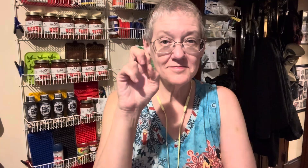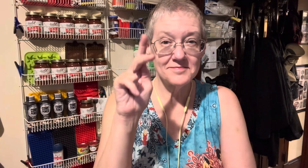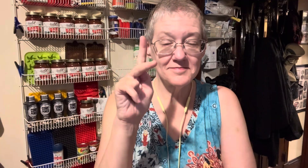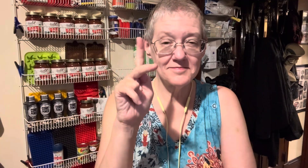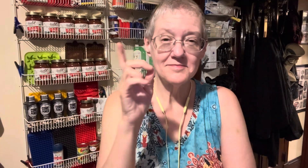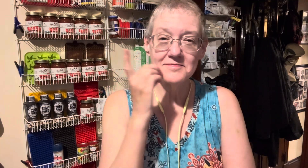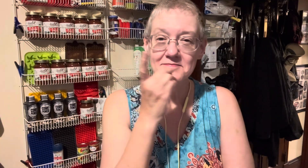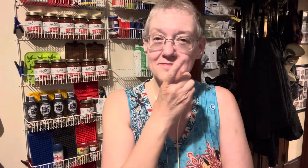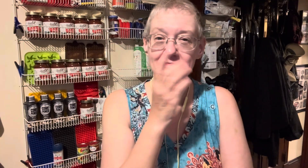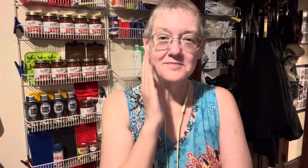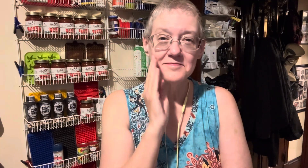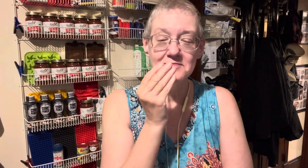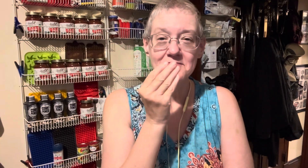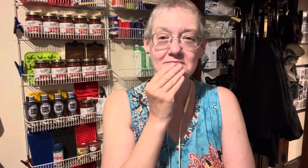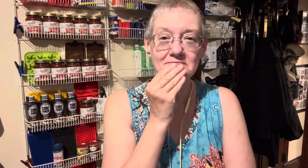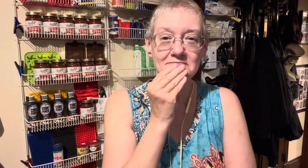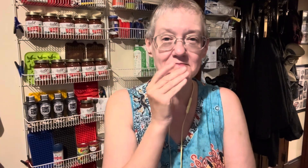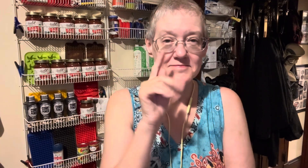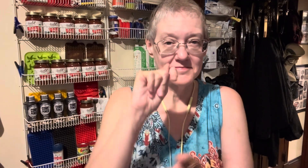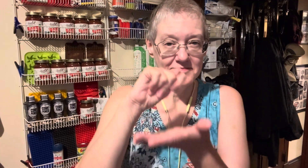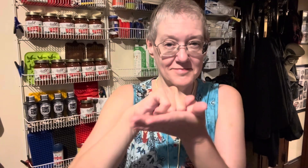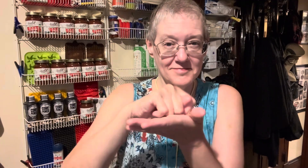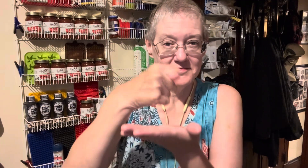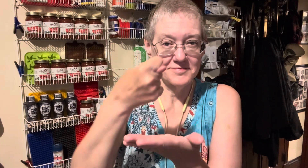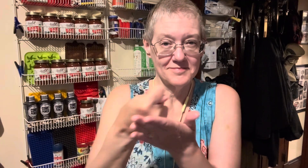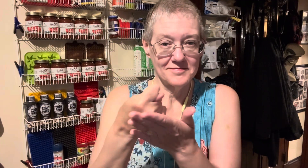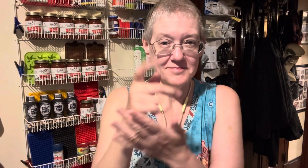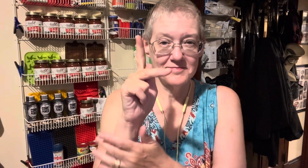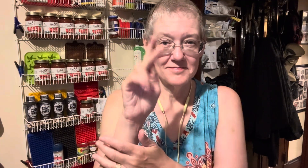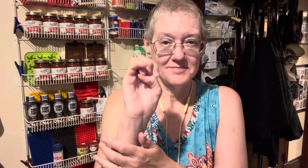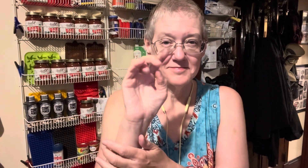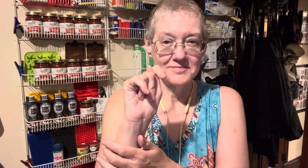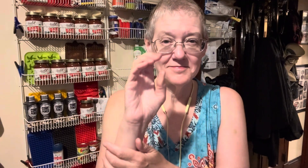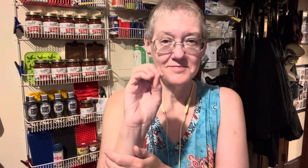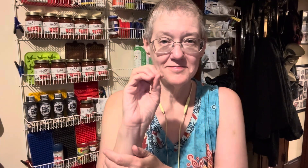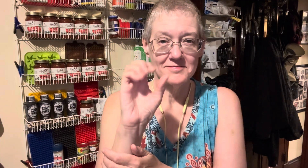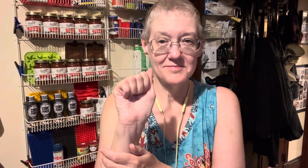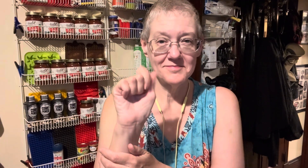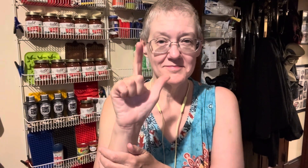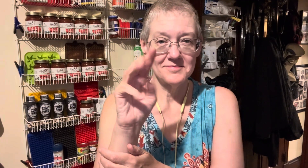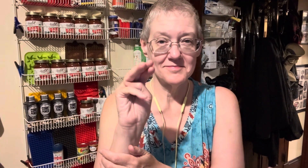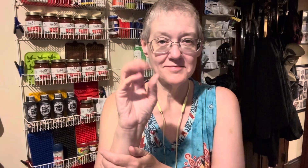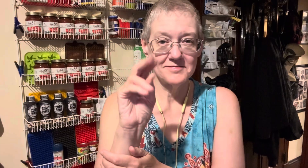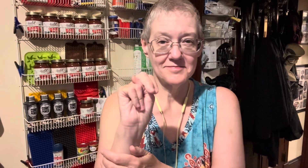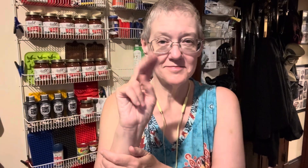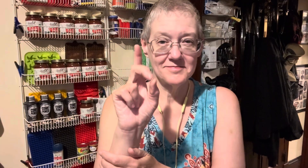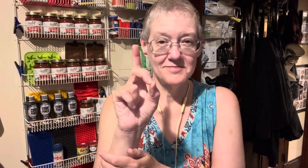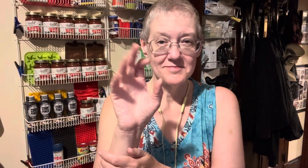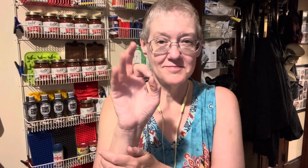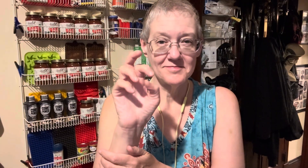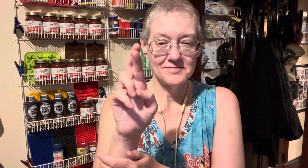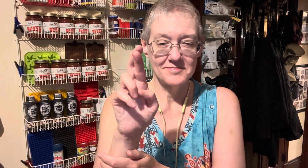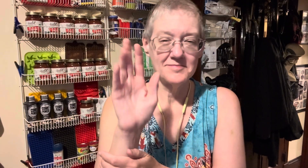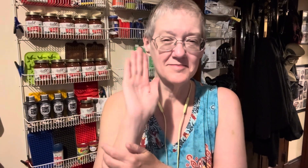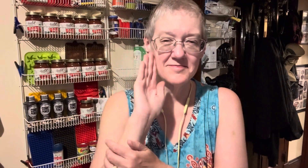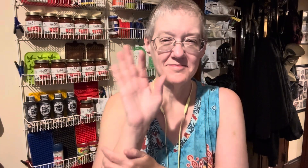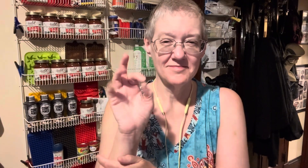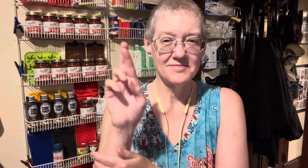For afternoon snack, Dale is going to have 2 keto almond flour tortillas, and he's going to fry those